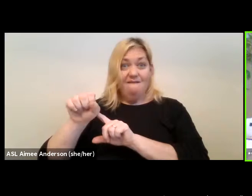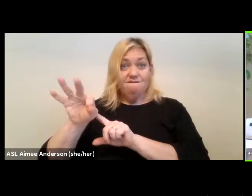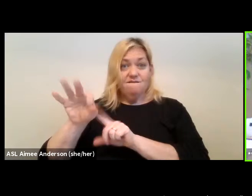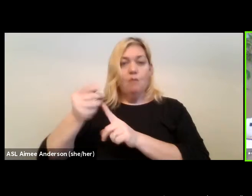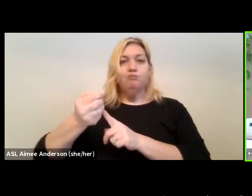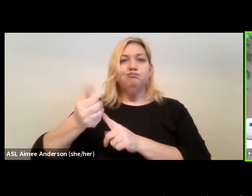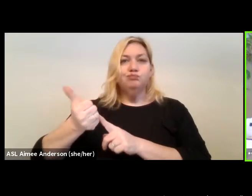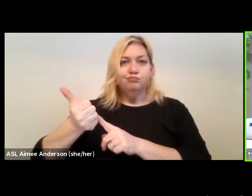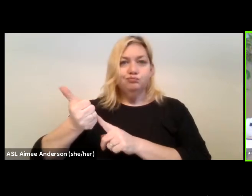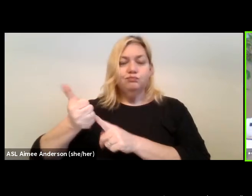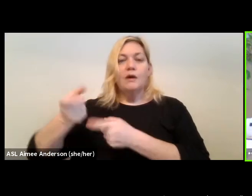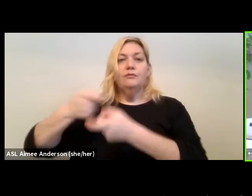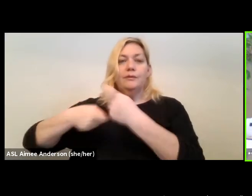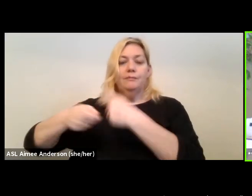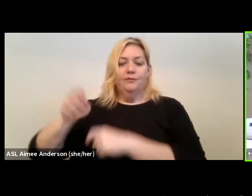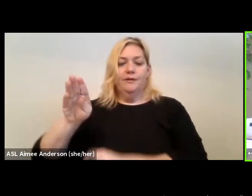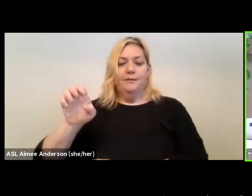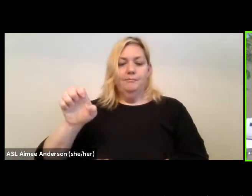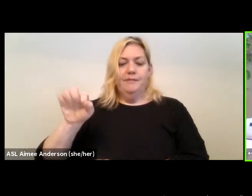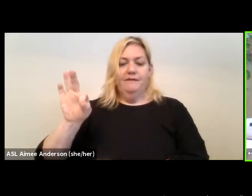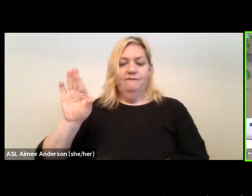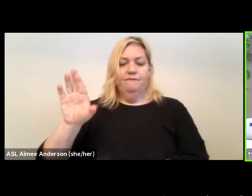that with before.